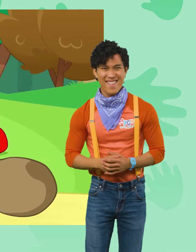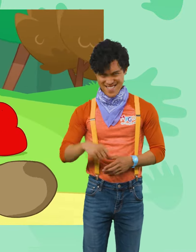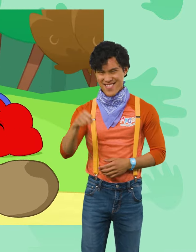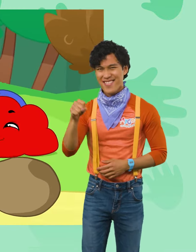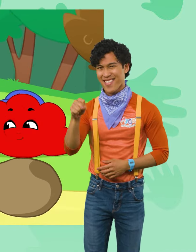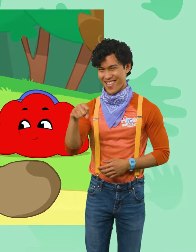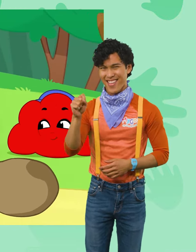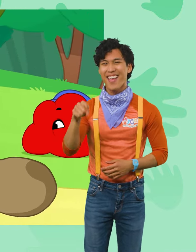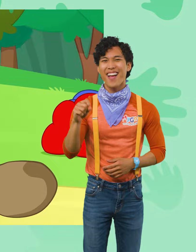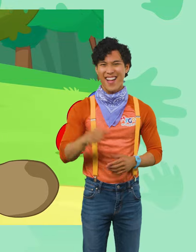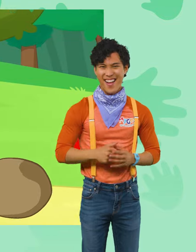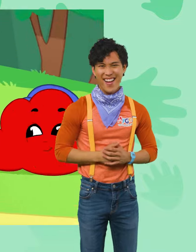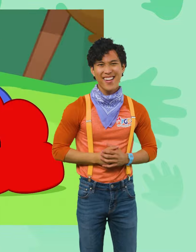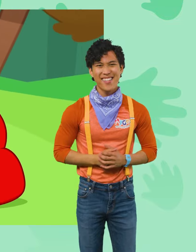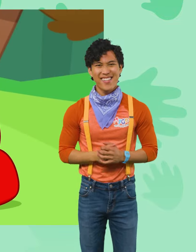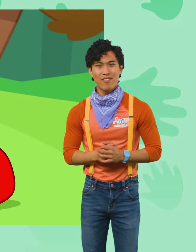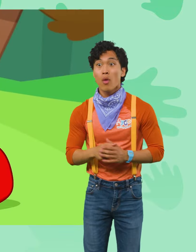Yeah, Stein.